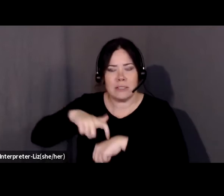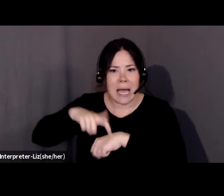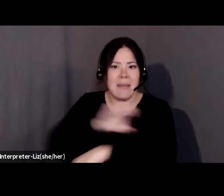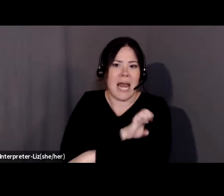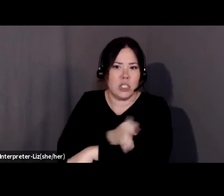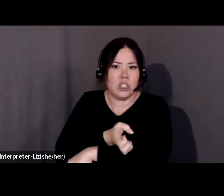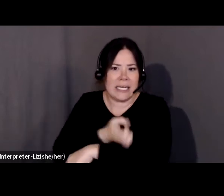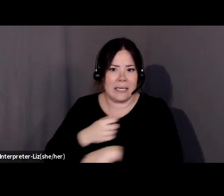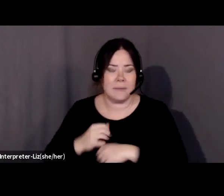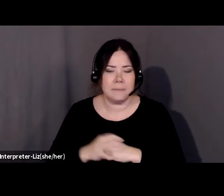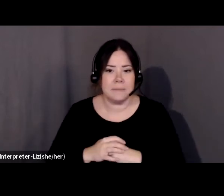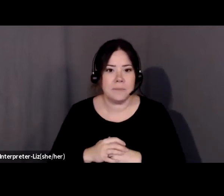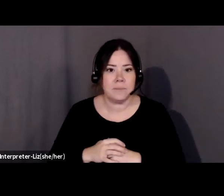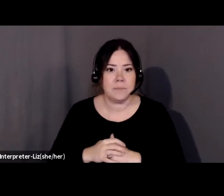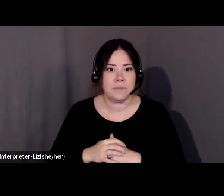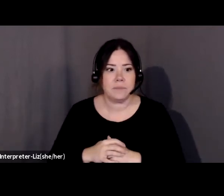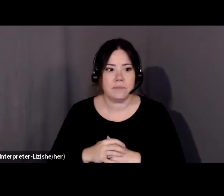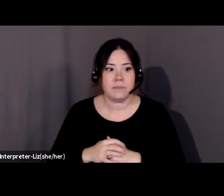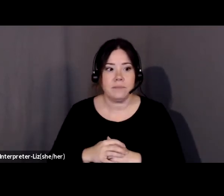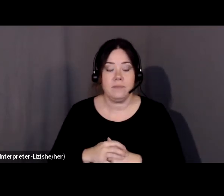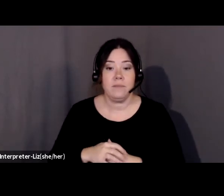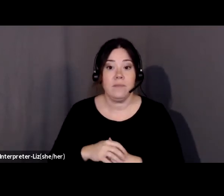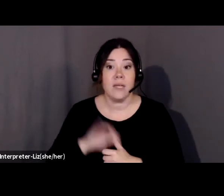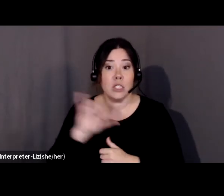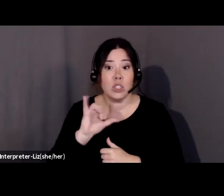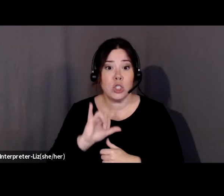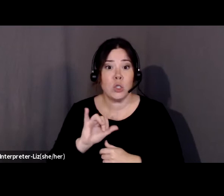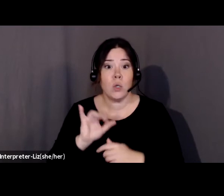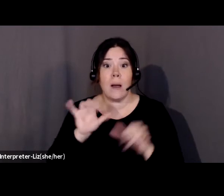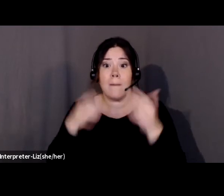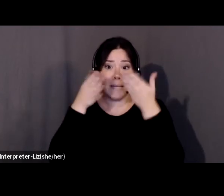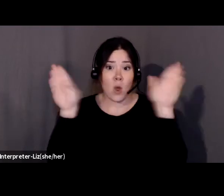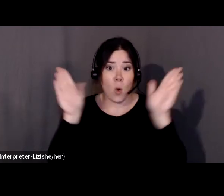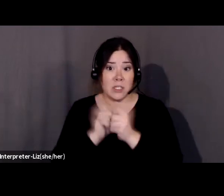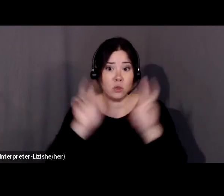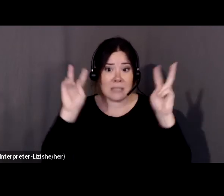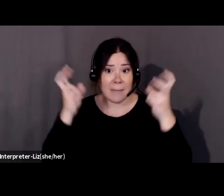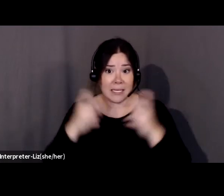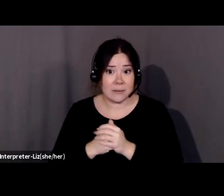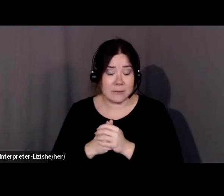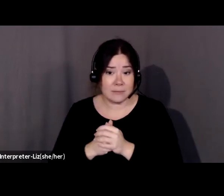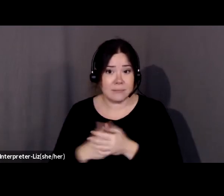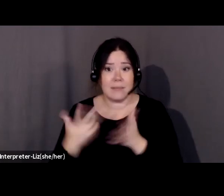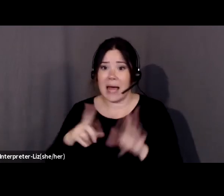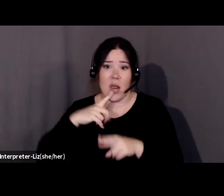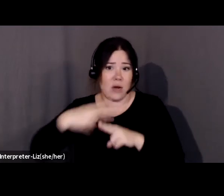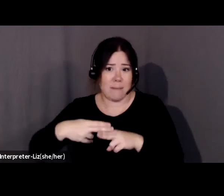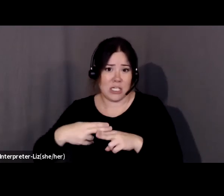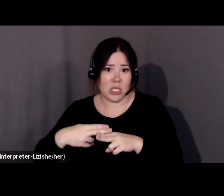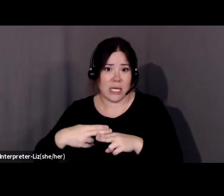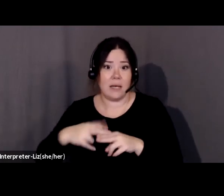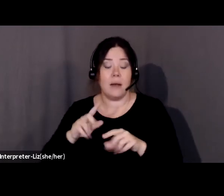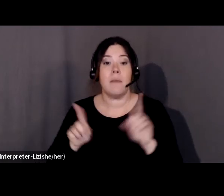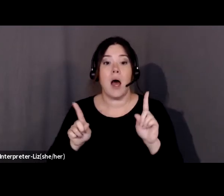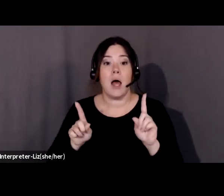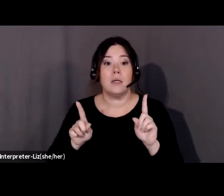it. And the other thing is, be open to topics. So I kind of mentioned this already, but